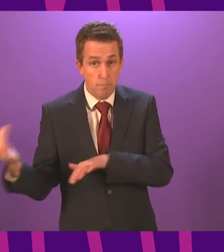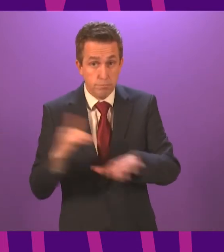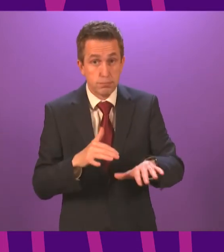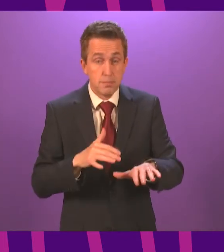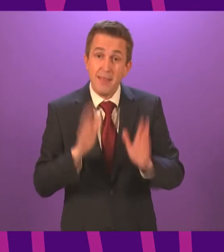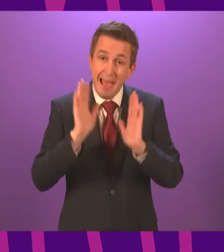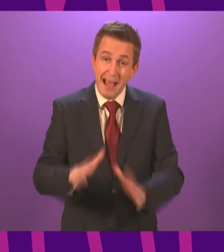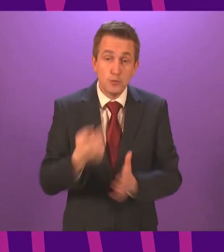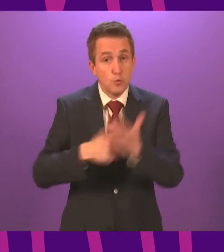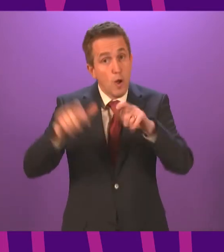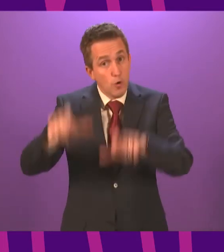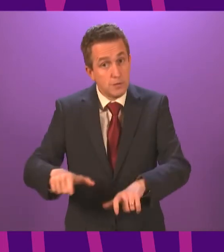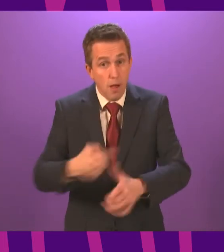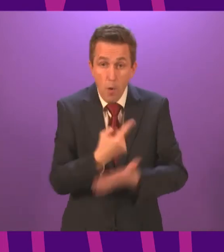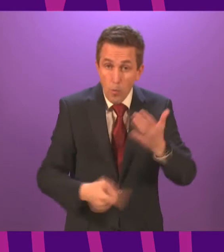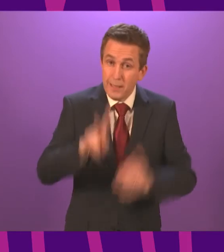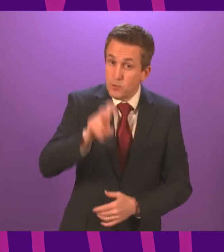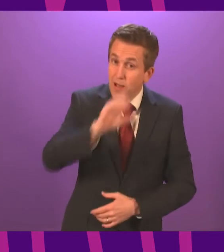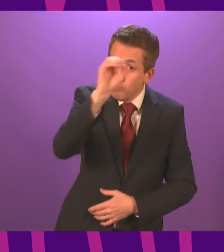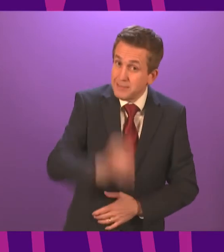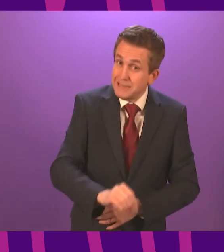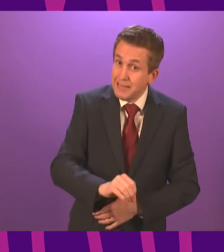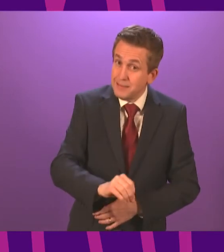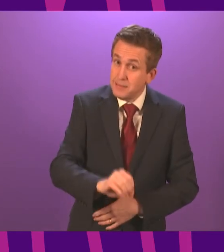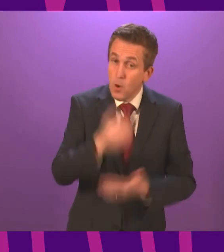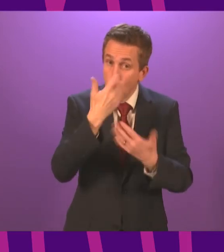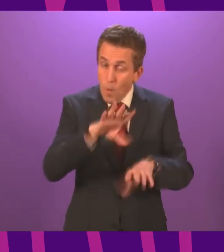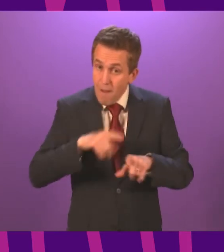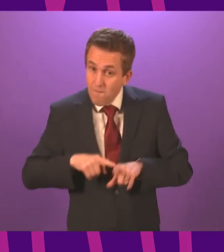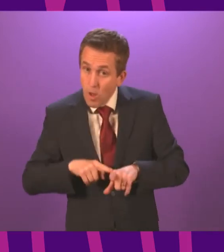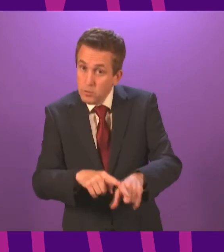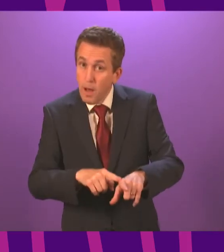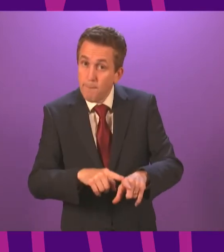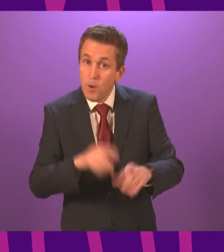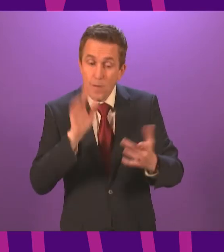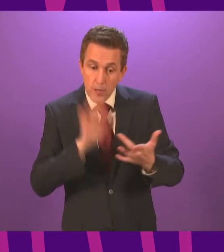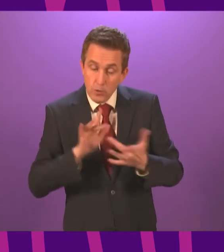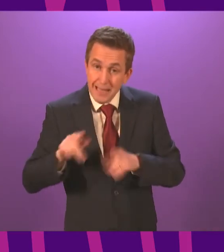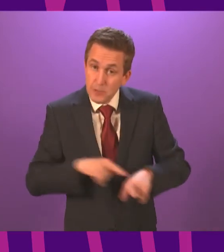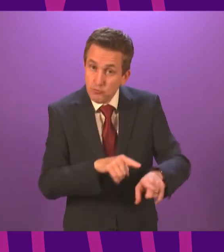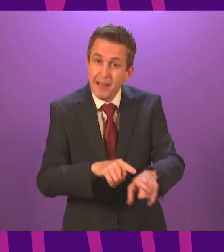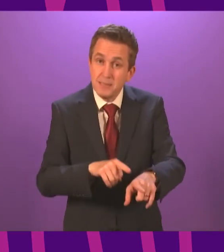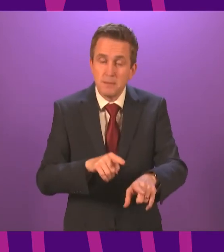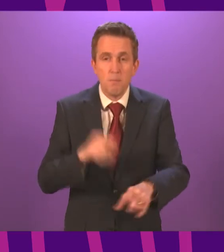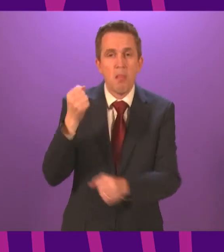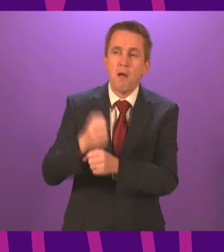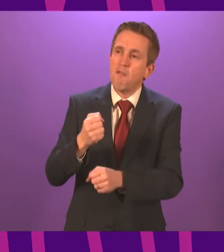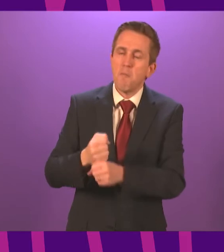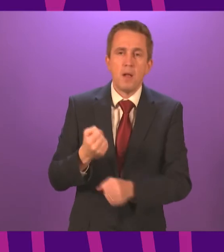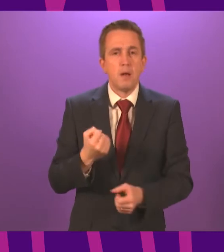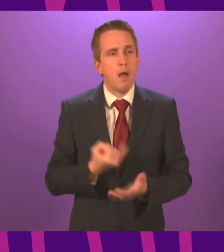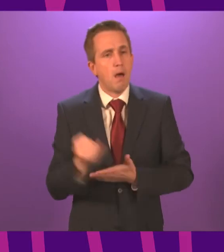to quarantine. But just 12% were followed up by contact tracers, yet the government still rejects a programme